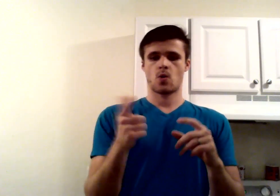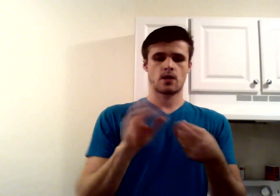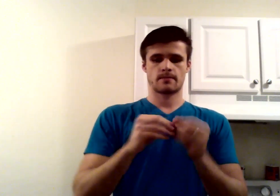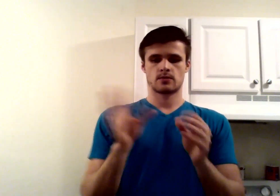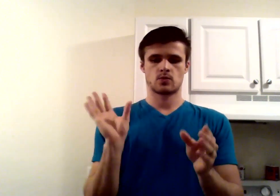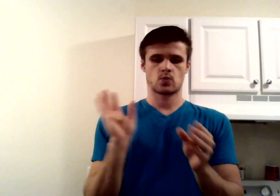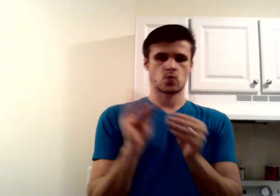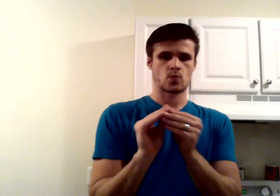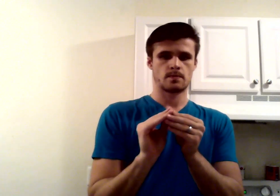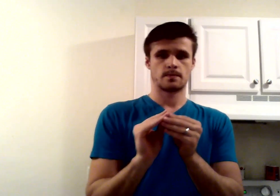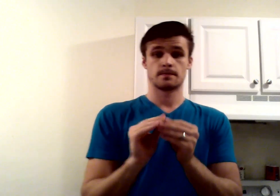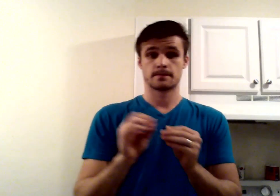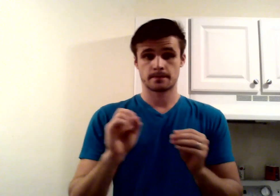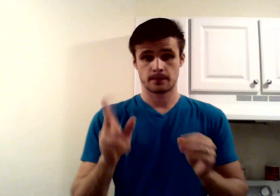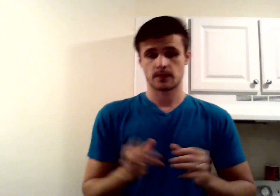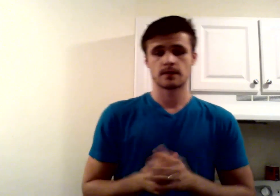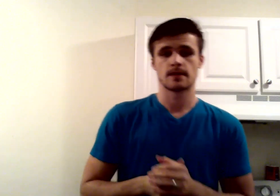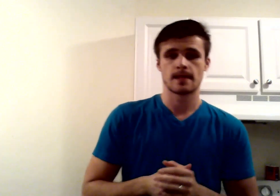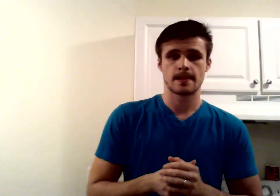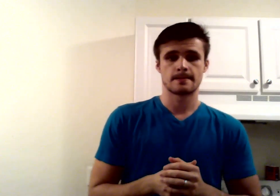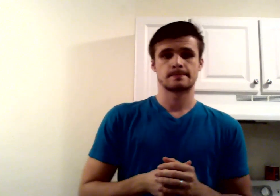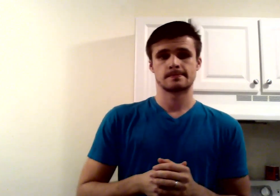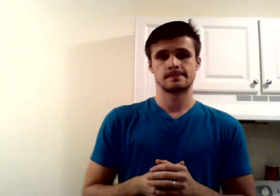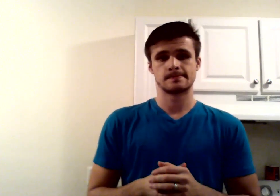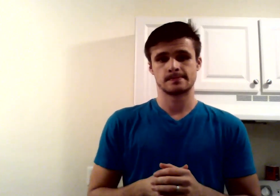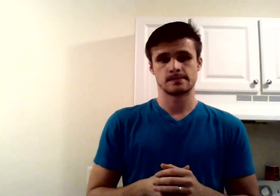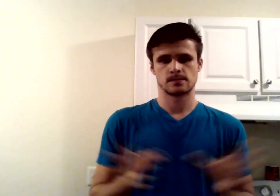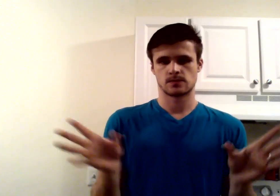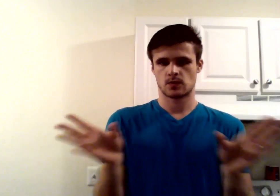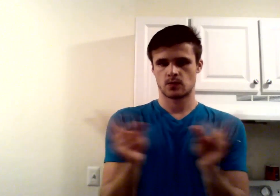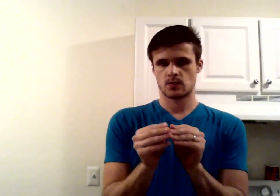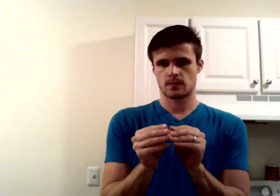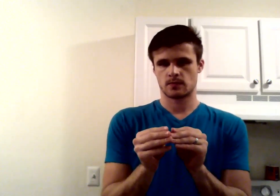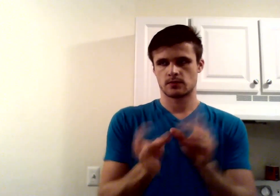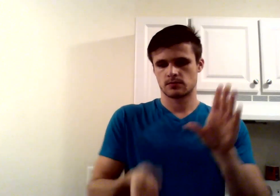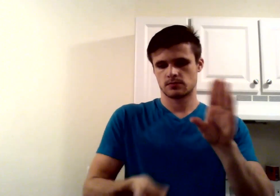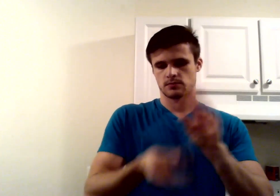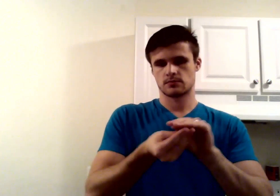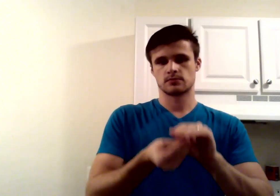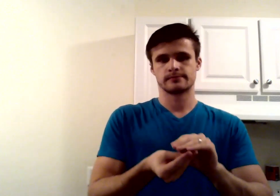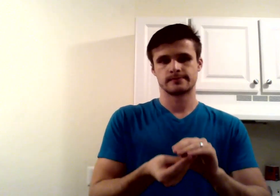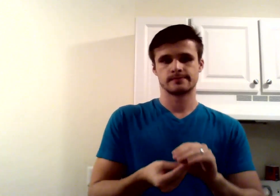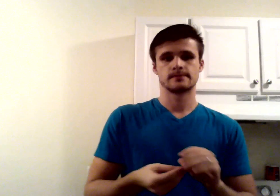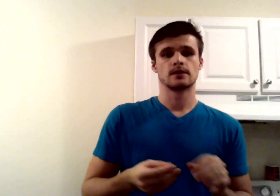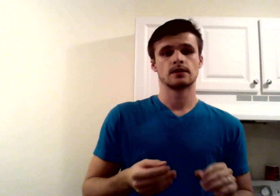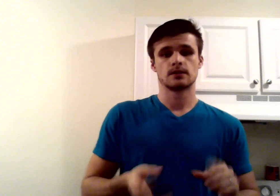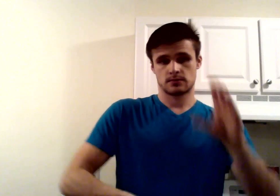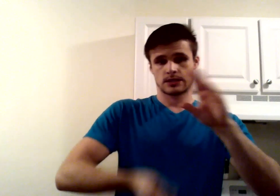got the final answer, okay? And I hope you remember this paper right here. Okay, no one ever touched it. I open it.